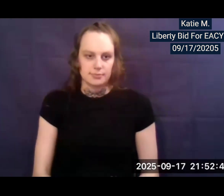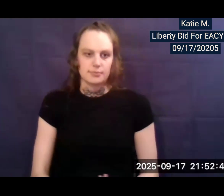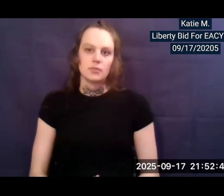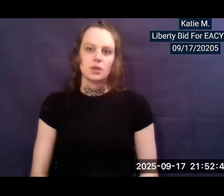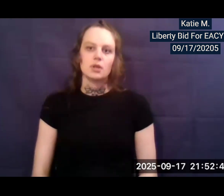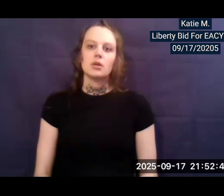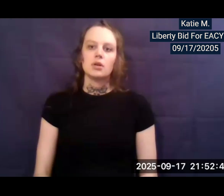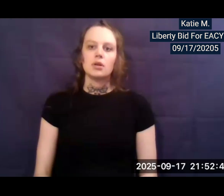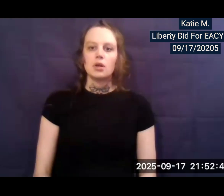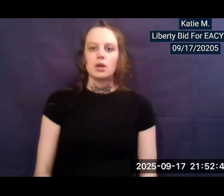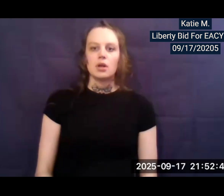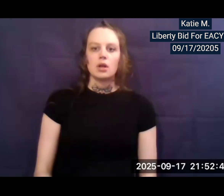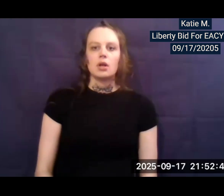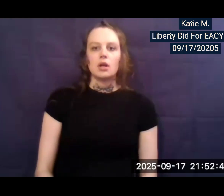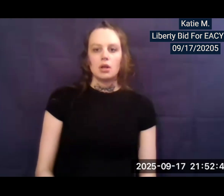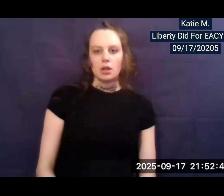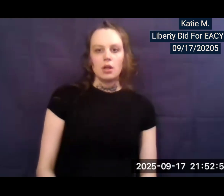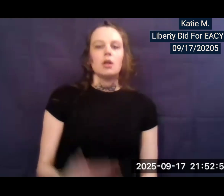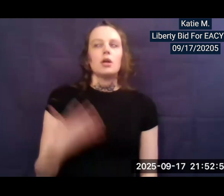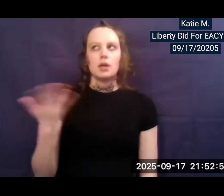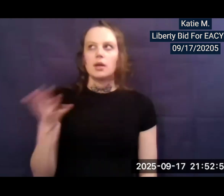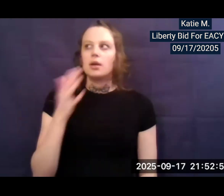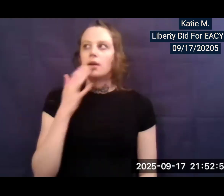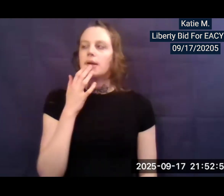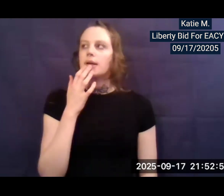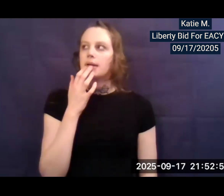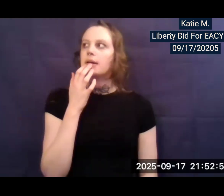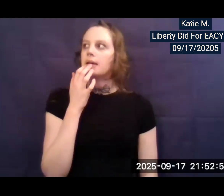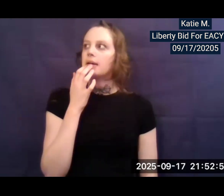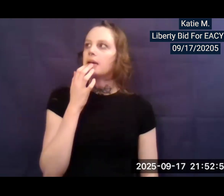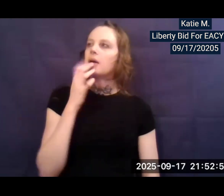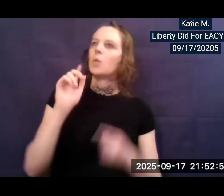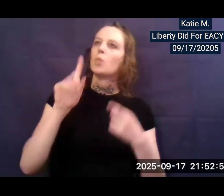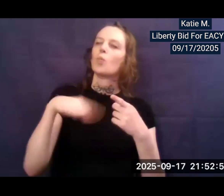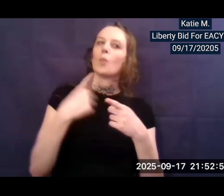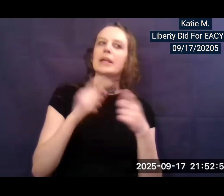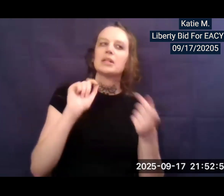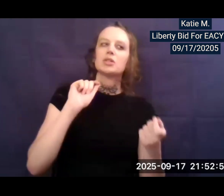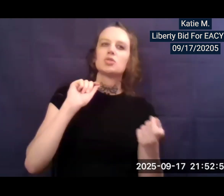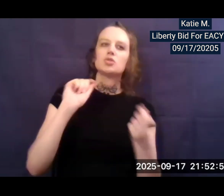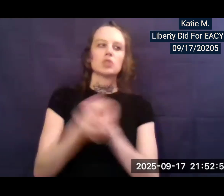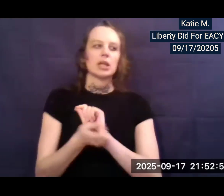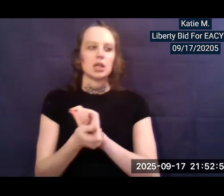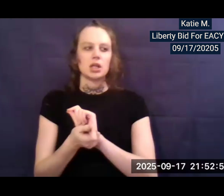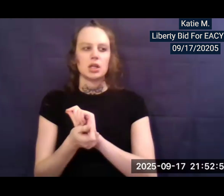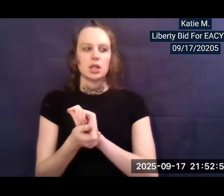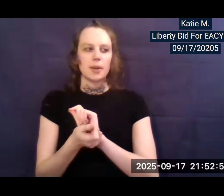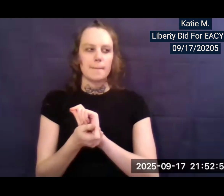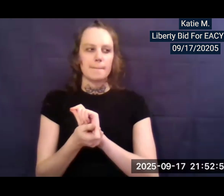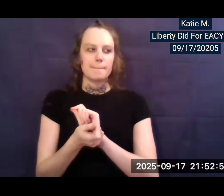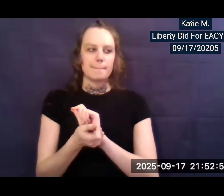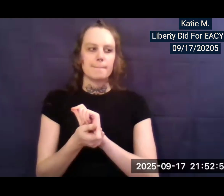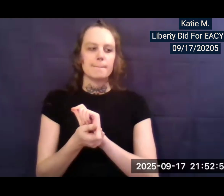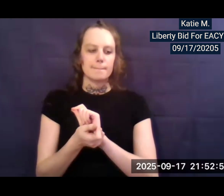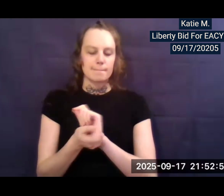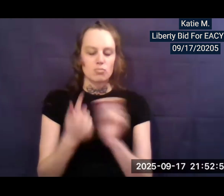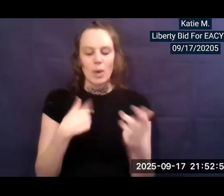eventually how did eventually I don't remember the switch to like I think I started hanging out with people less because